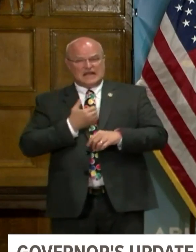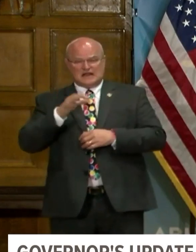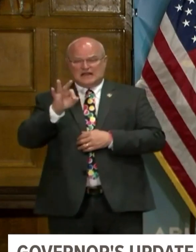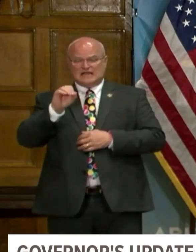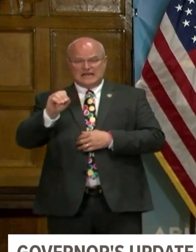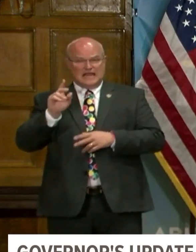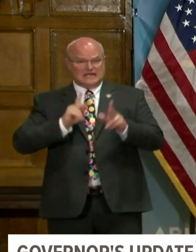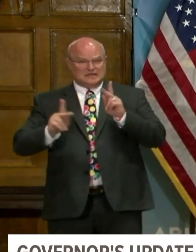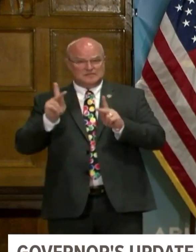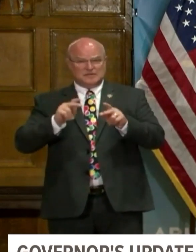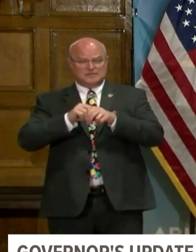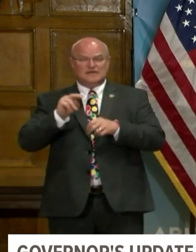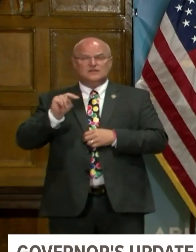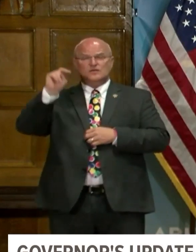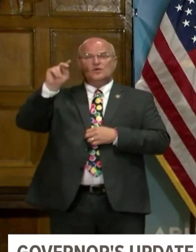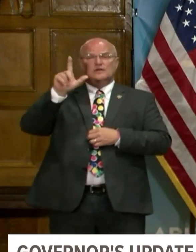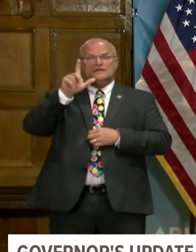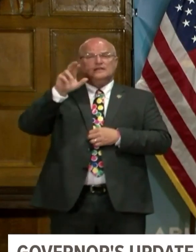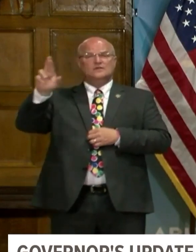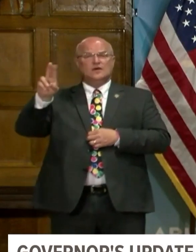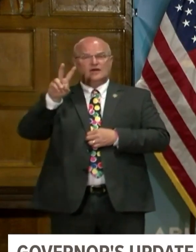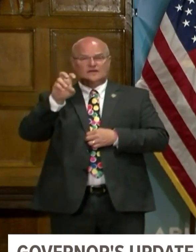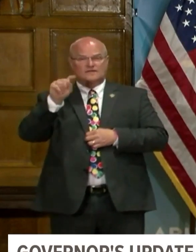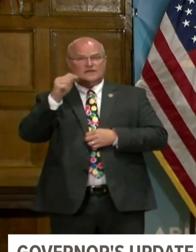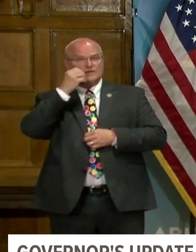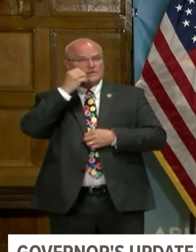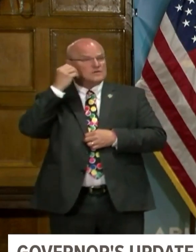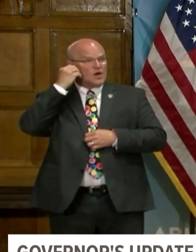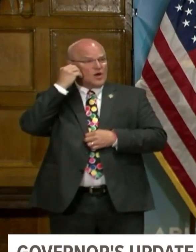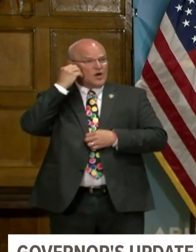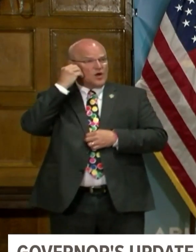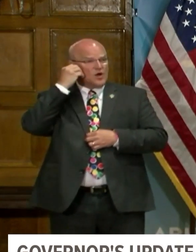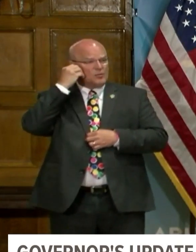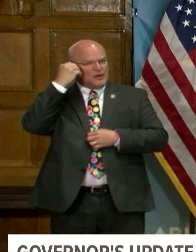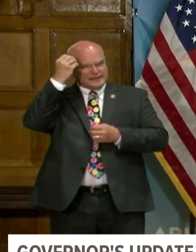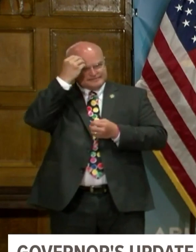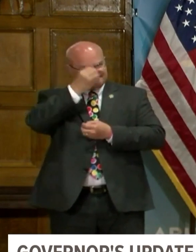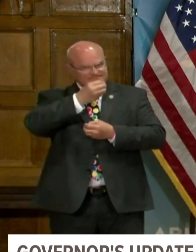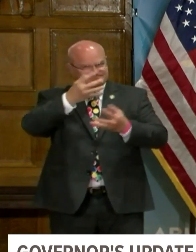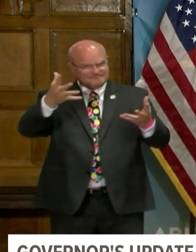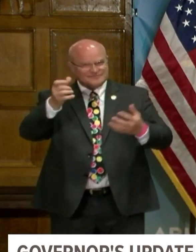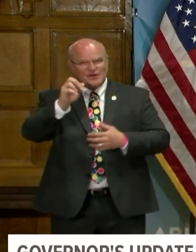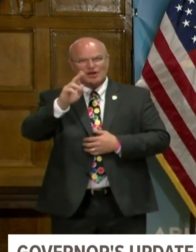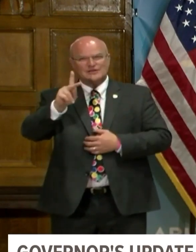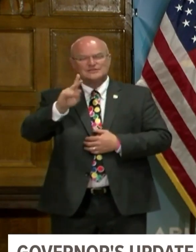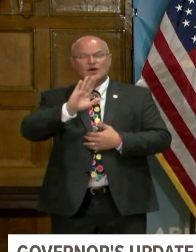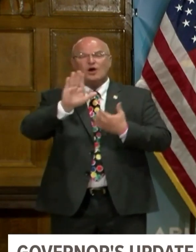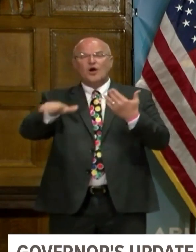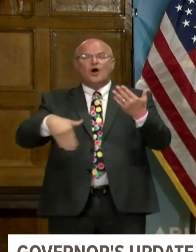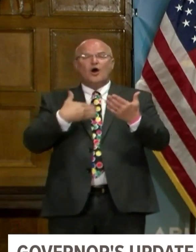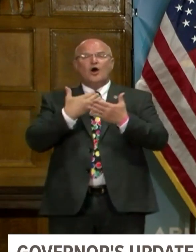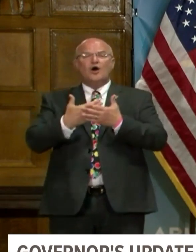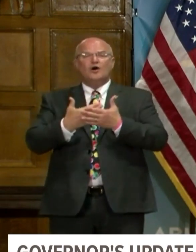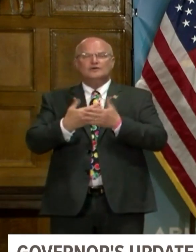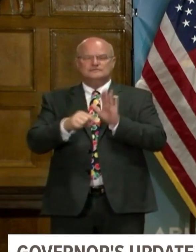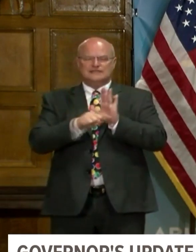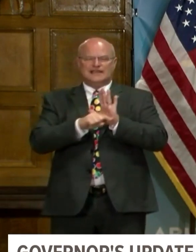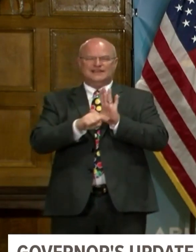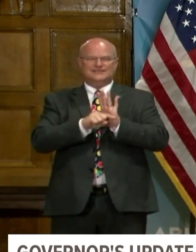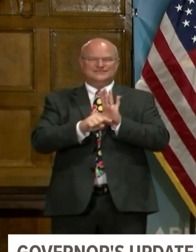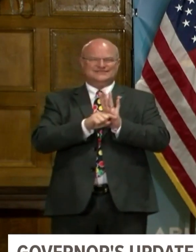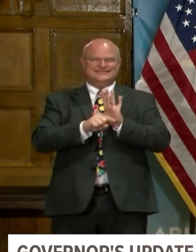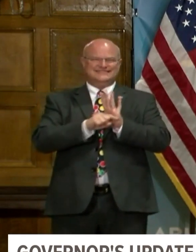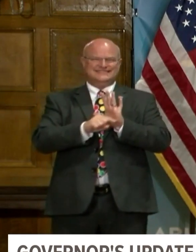90 residents in the North Little Rock Veterans Home, and I share with Arkansas that they all came back